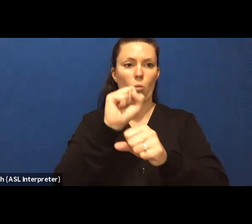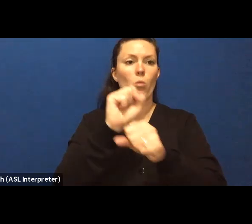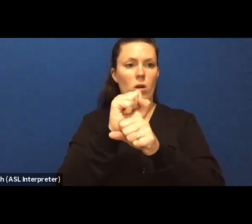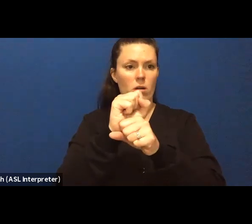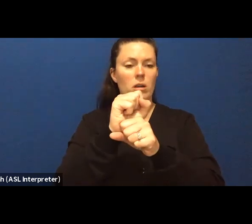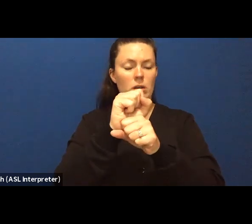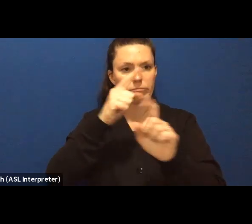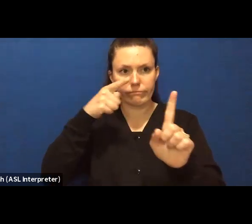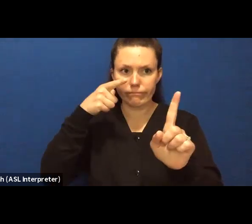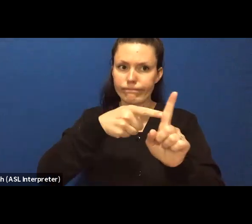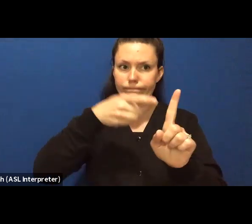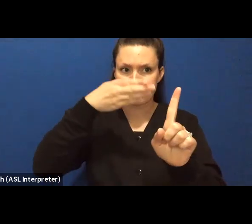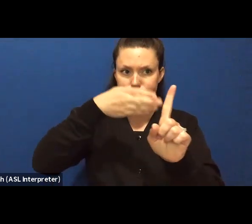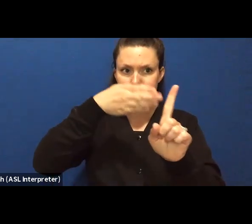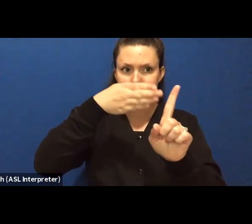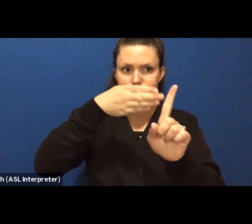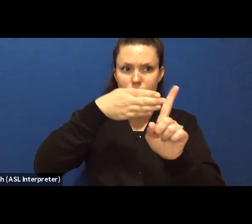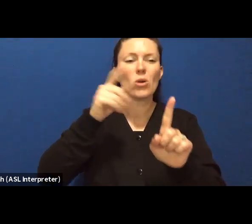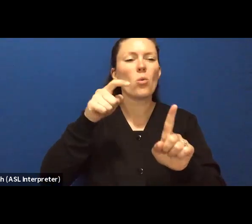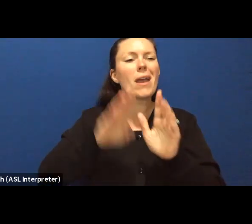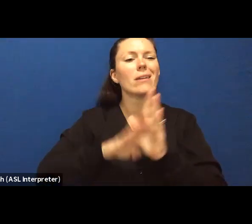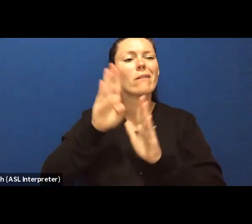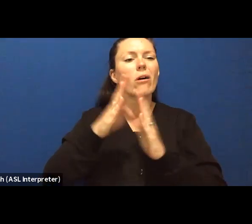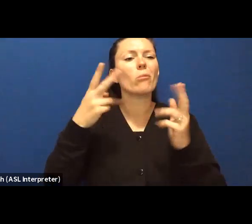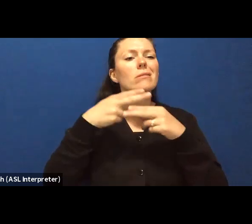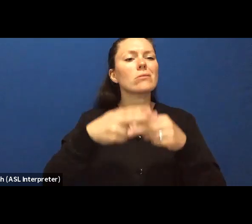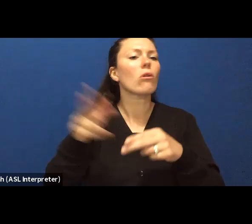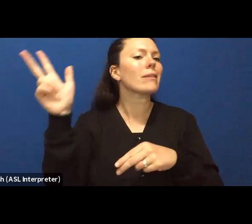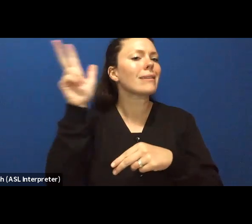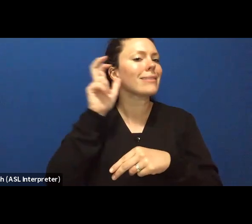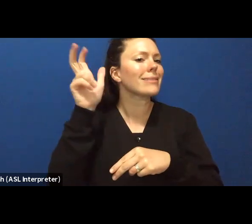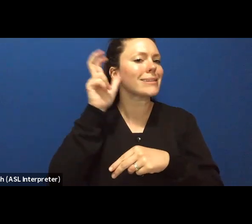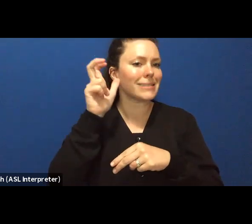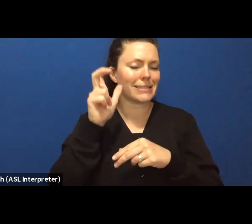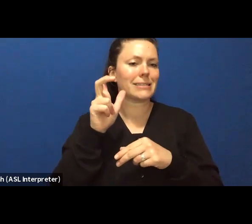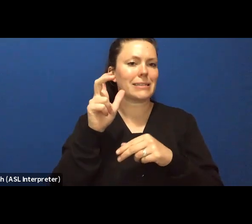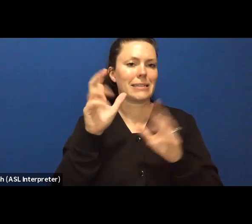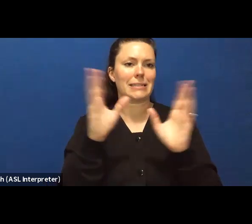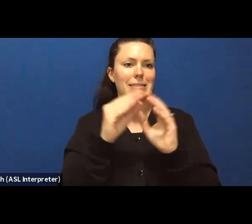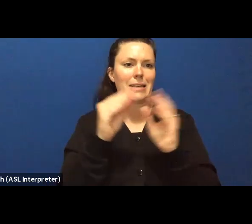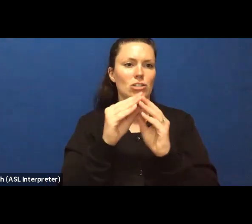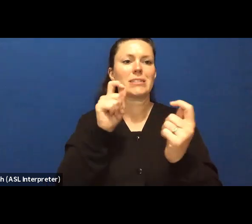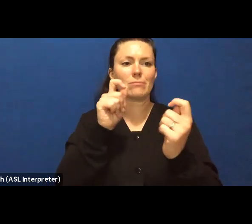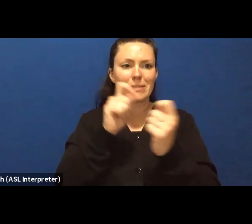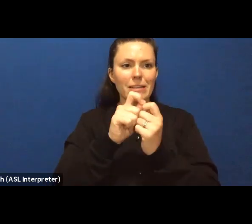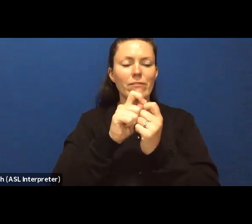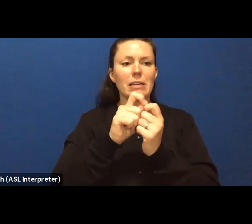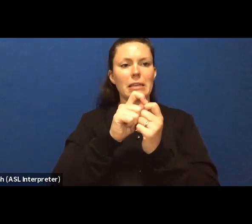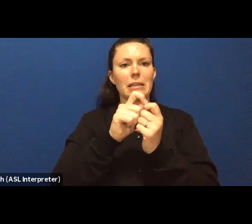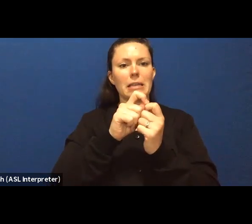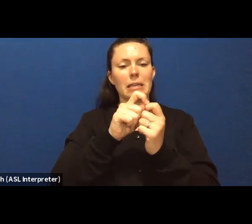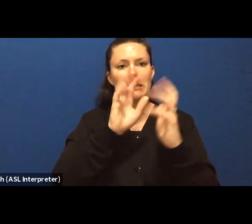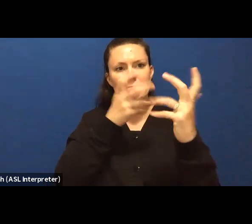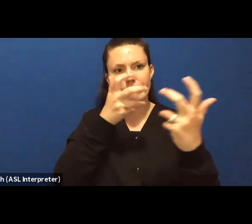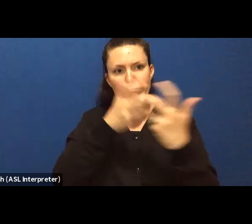we're creating listening sessions specific to the BIPOC community to get their